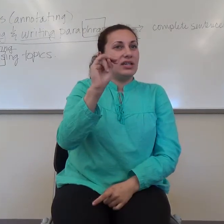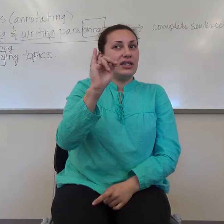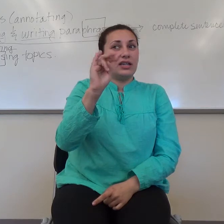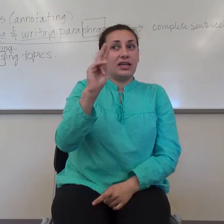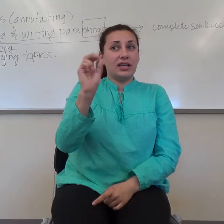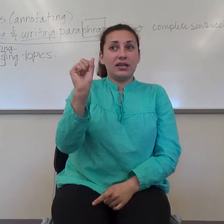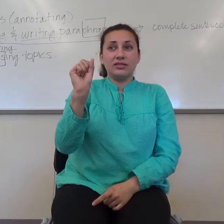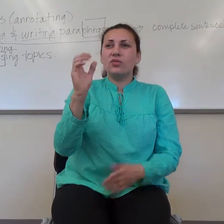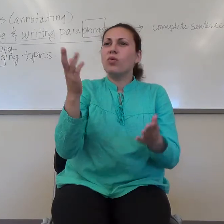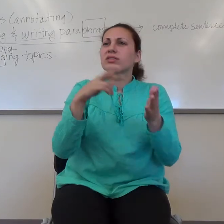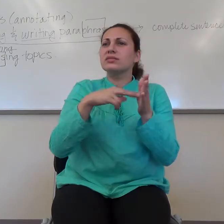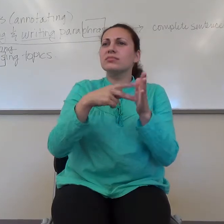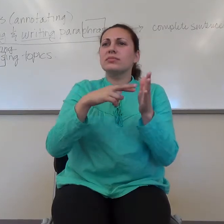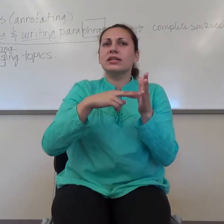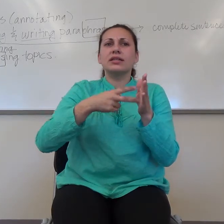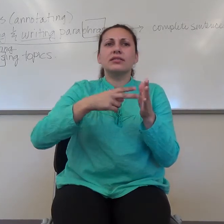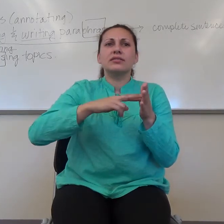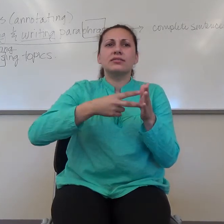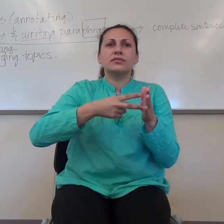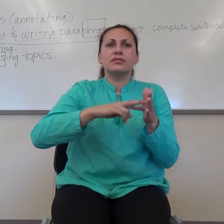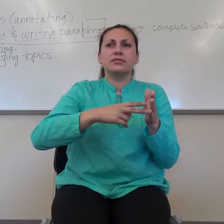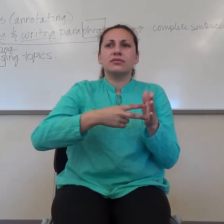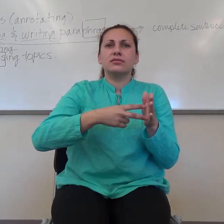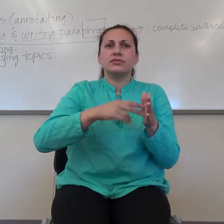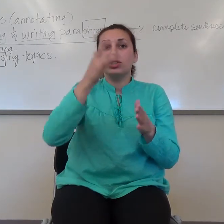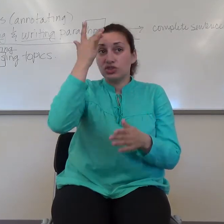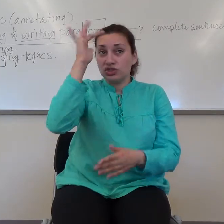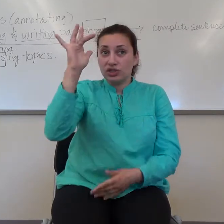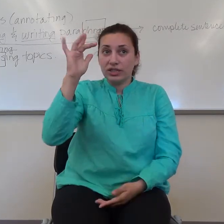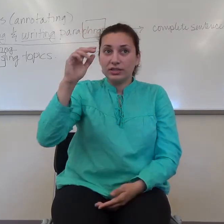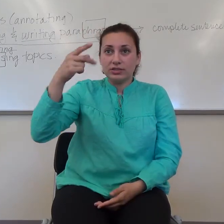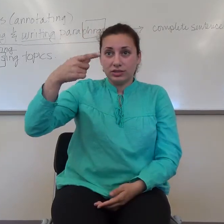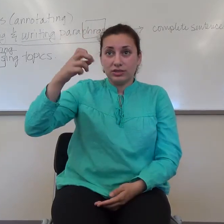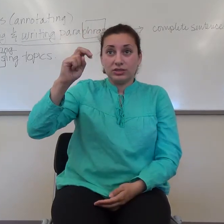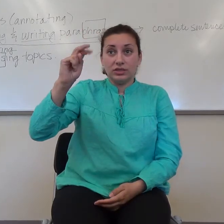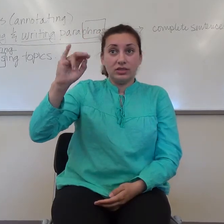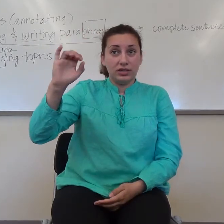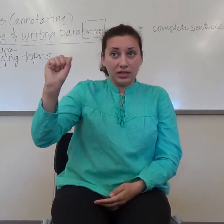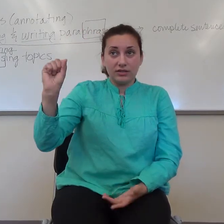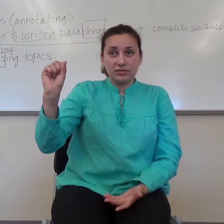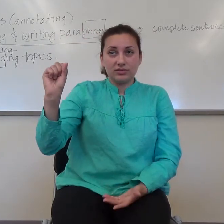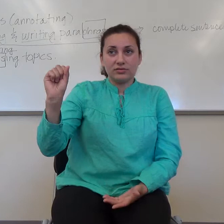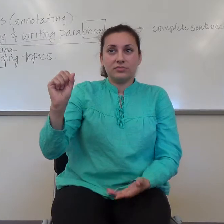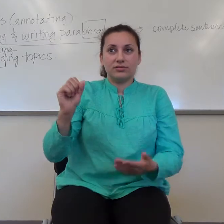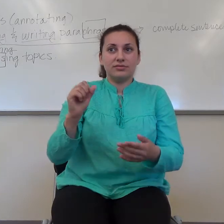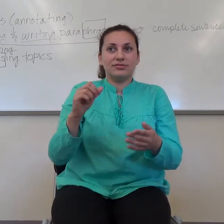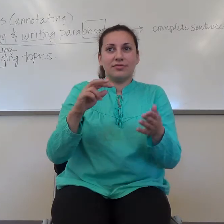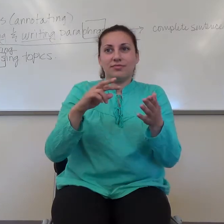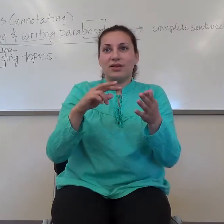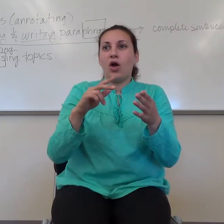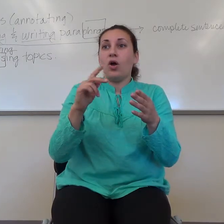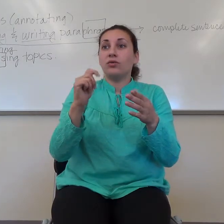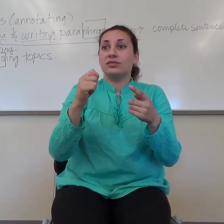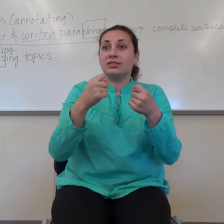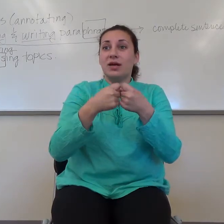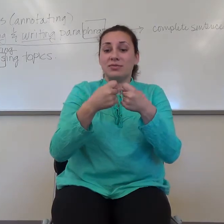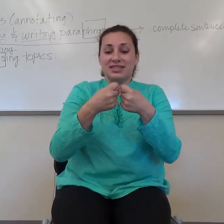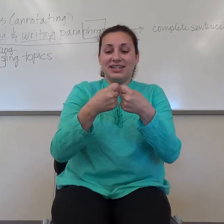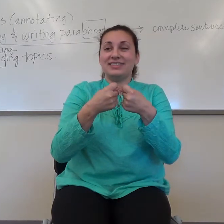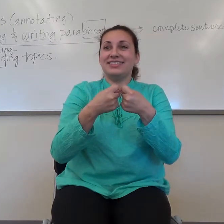does it sound like? It's not spelled exactly the same. Genius, his genius, yeah, he was a genius at it. As an inventor. He